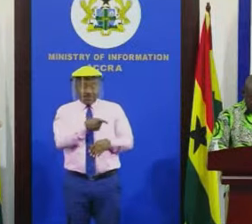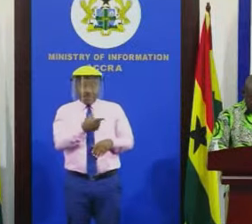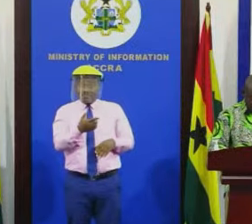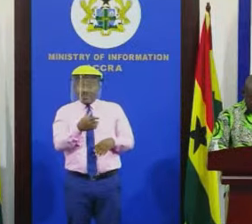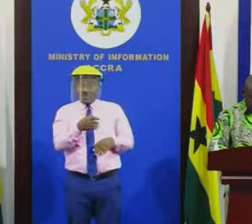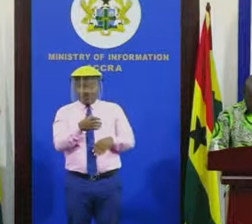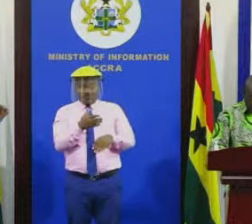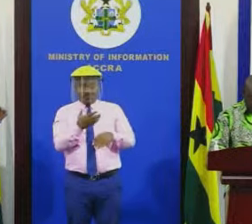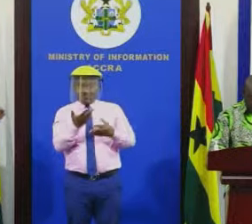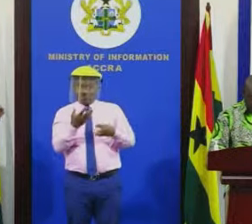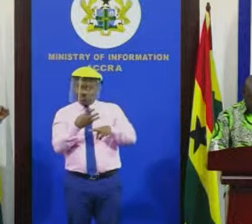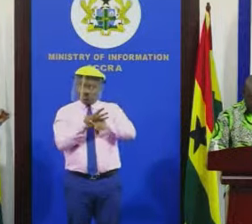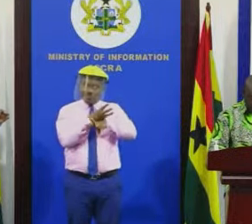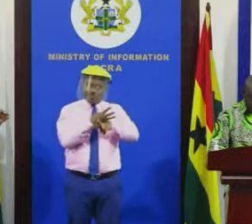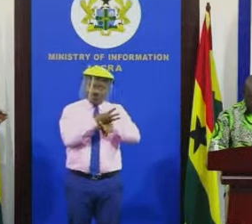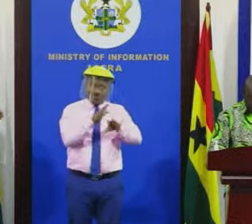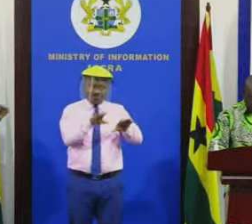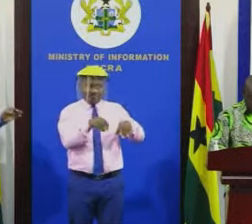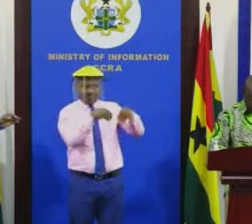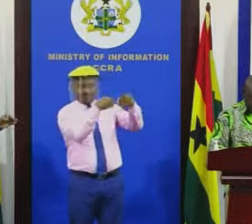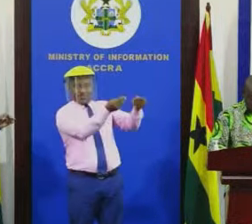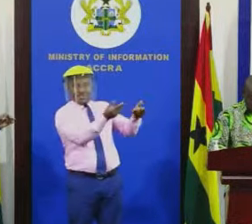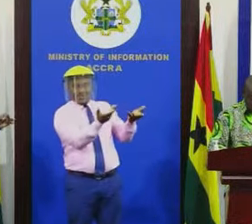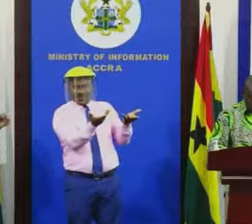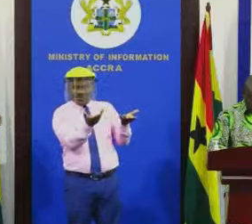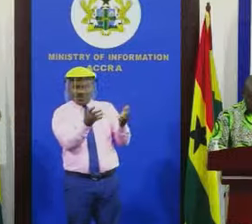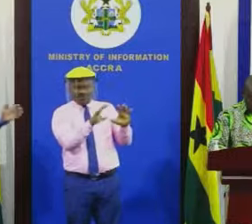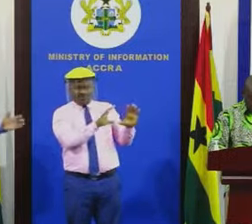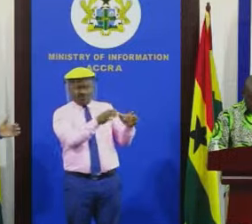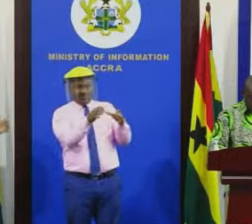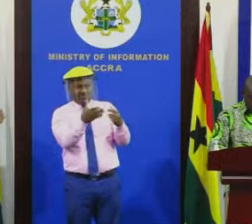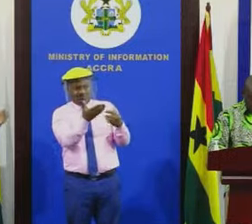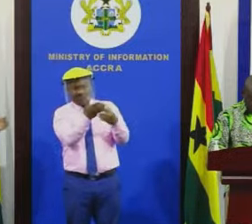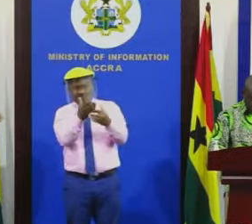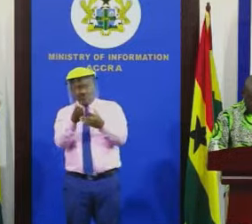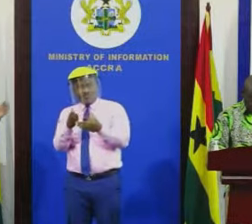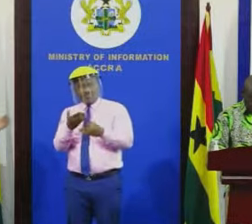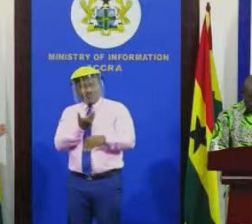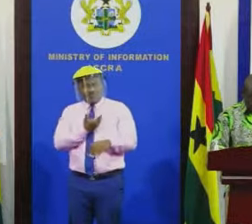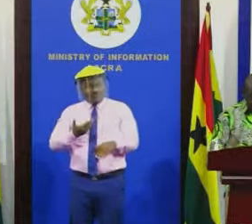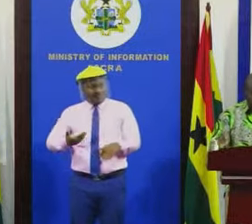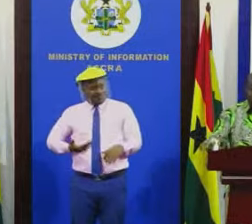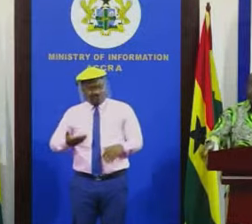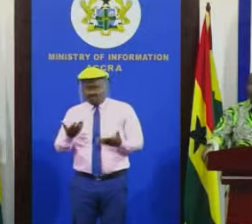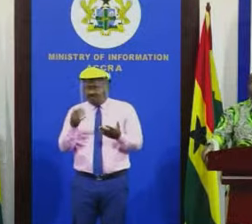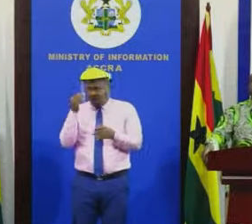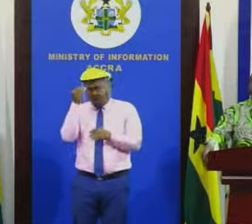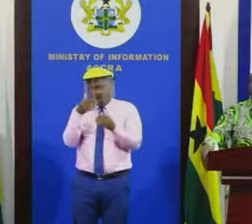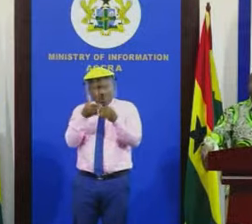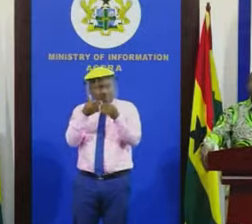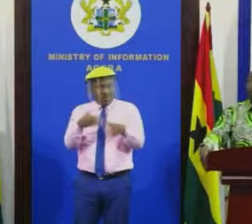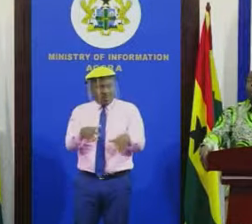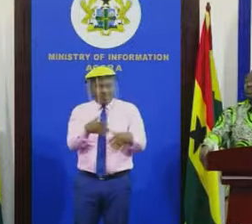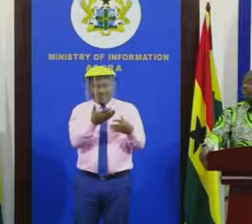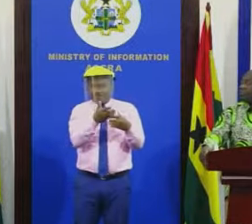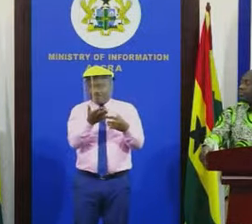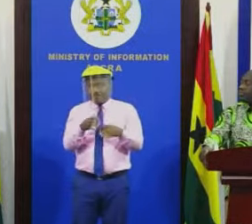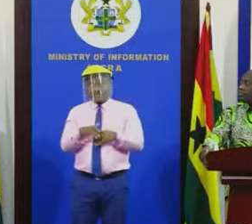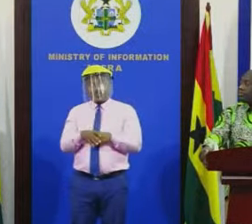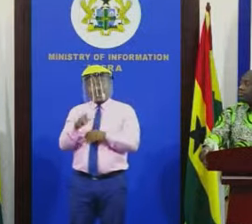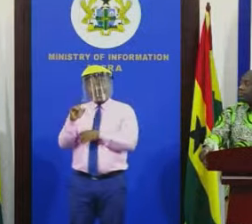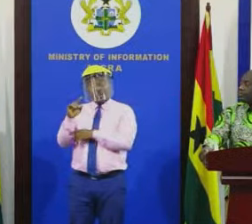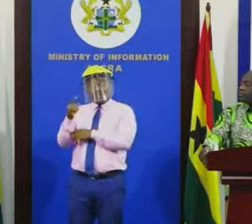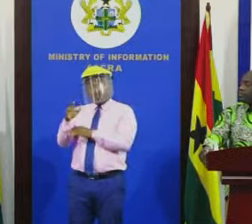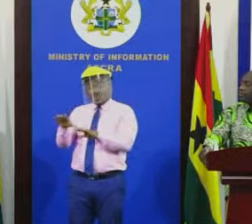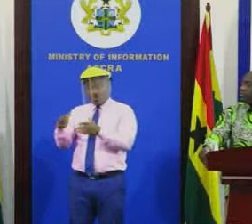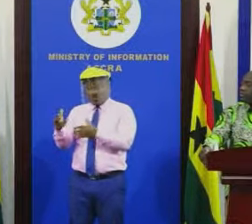these ones to the communities along the lake, shared amongst them the chiefs and other opinion leaders. The first ones that were removed,